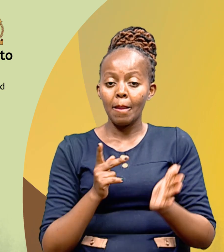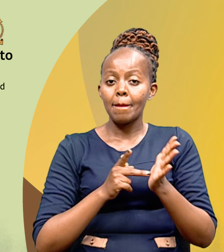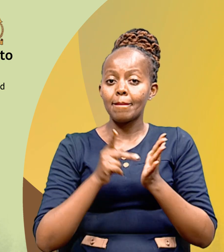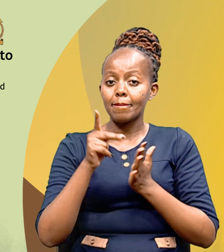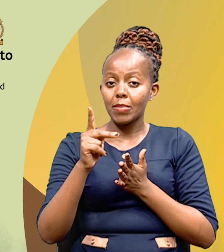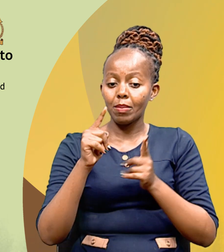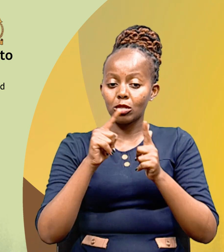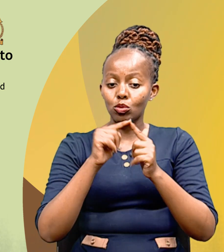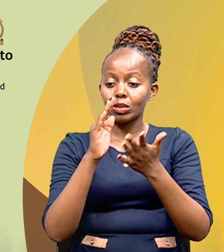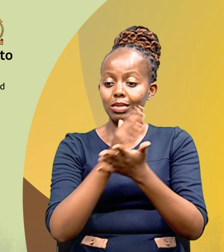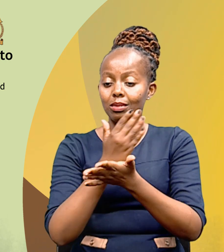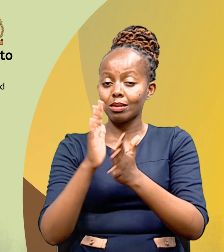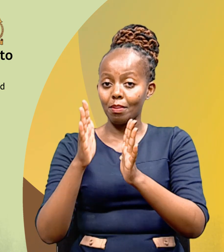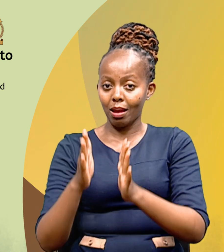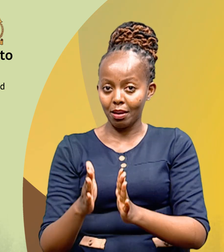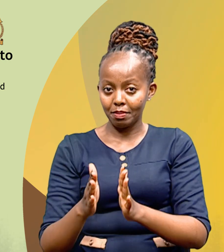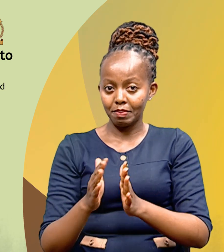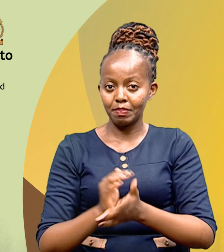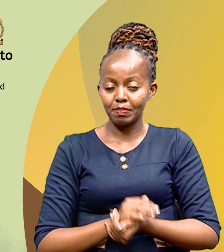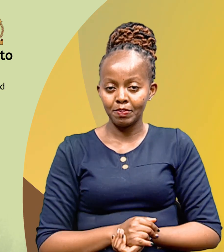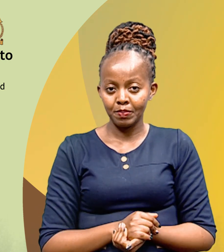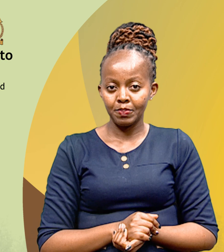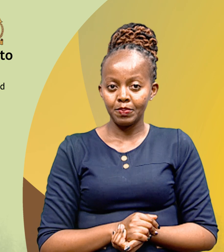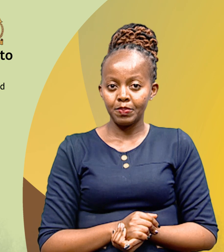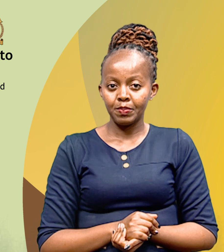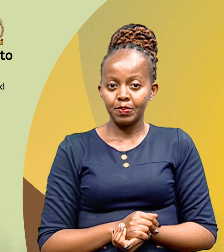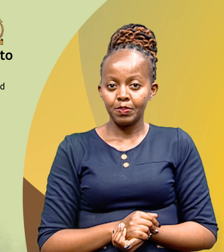Payment to suppliers.